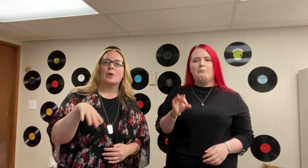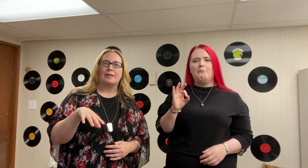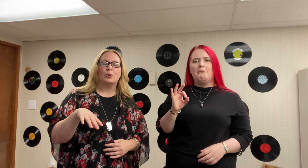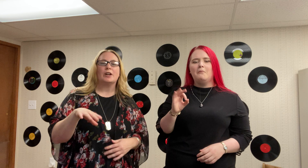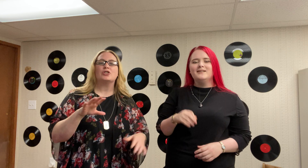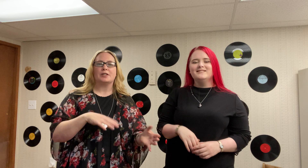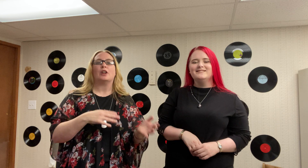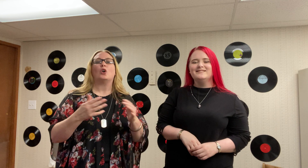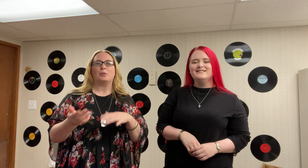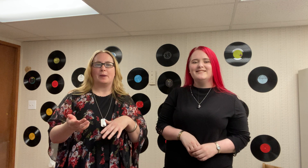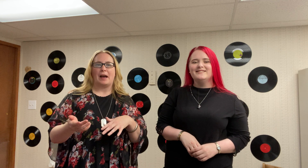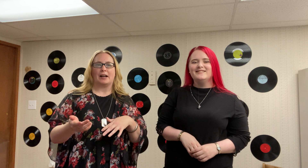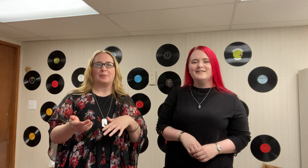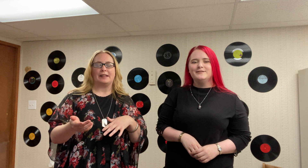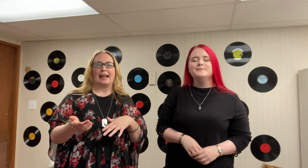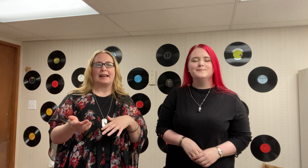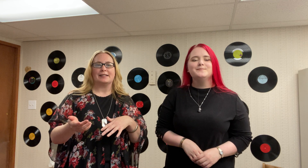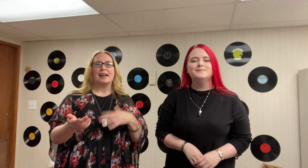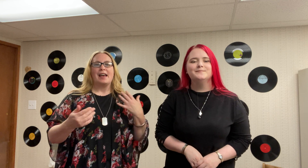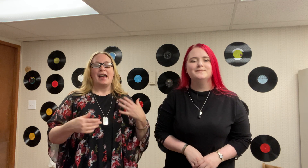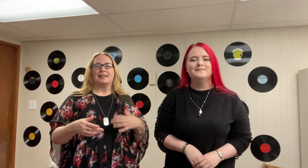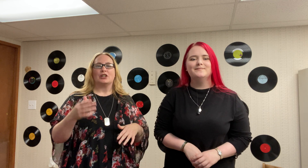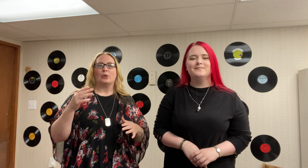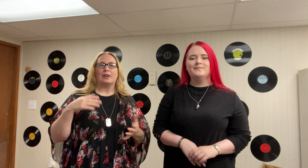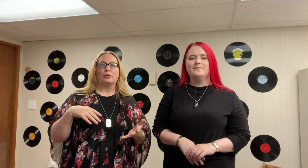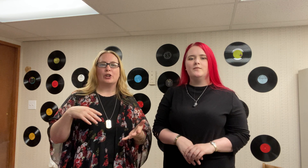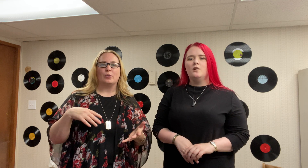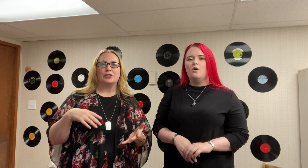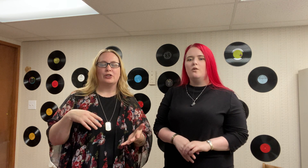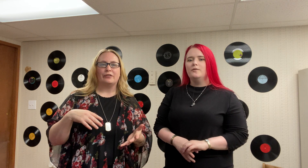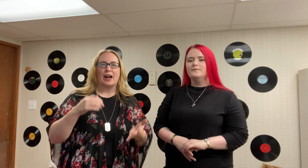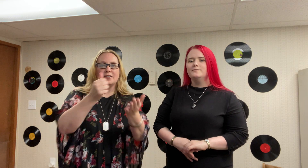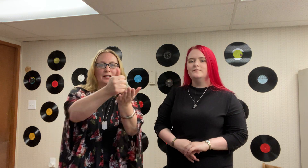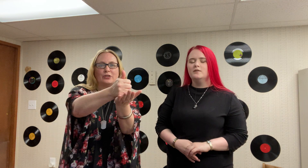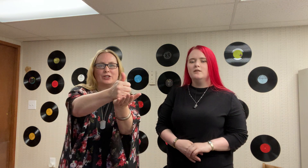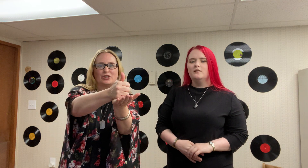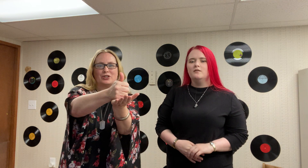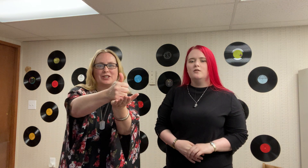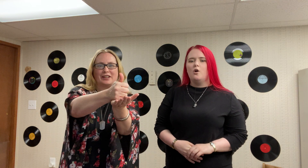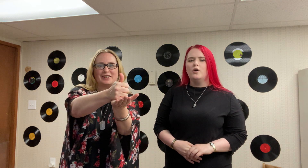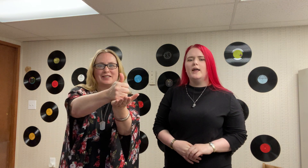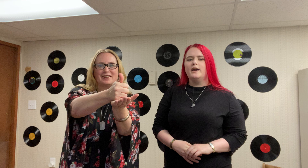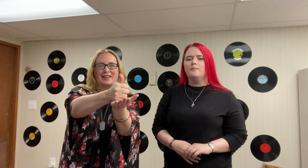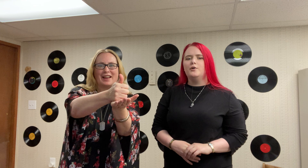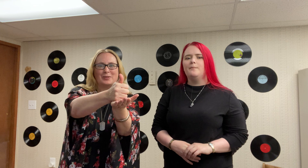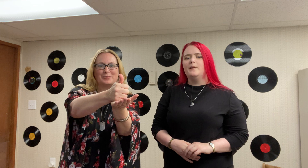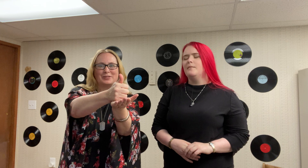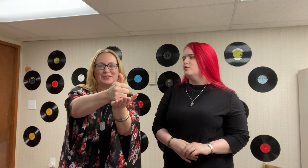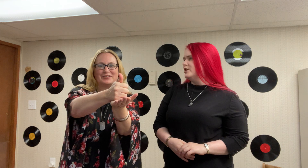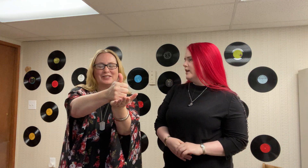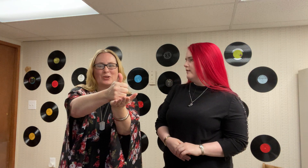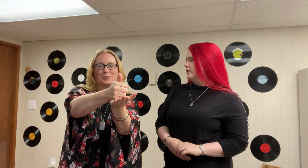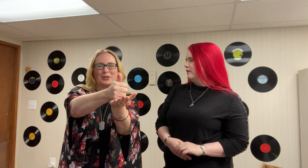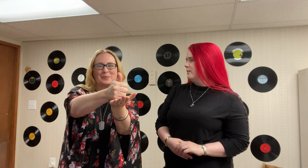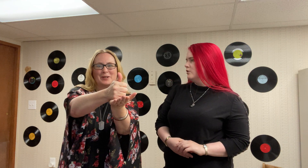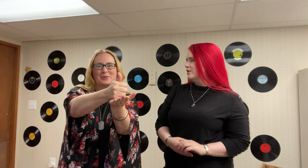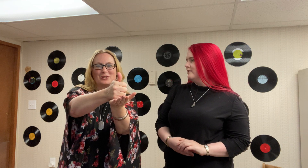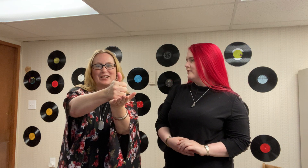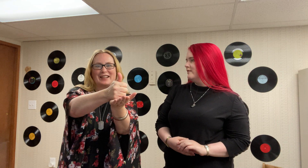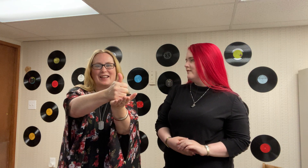have questions, I'll open it back up at the end. And so if we're going too fast, you could just tell us. Or like put up an emoji. Can Or they do put the up an emojis? emoji. Yeah, you could